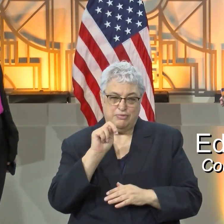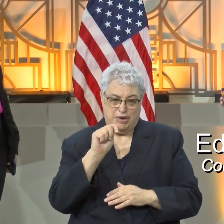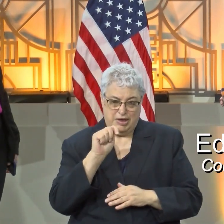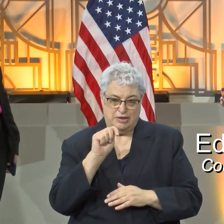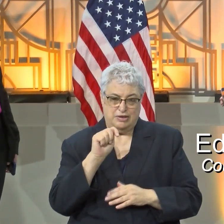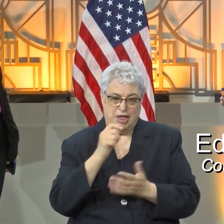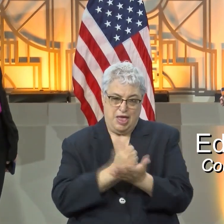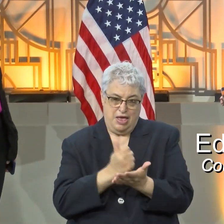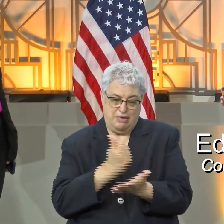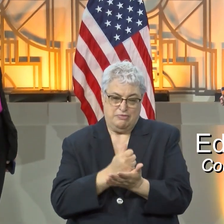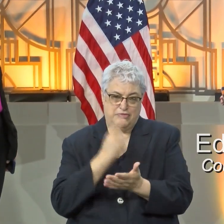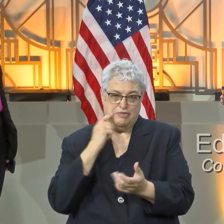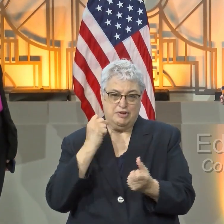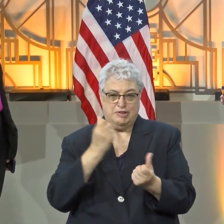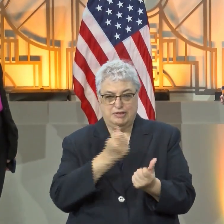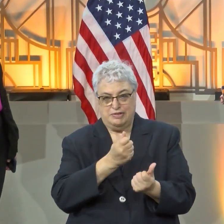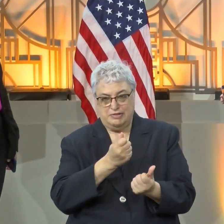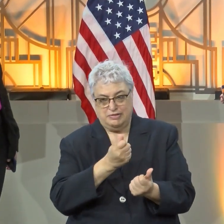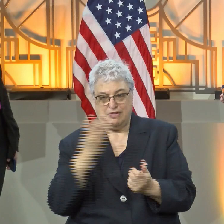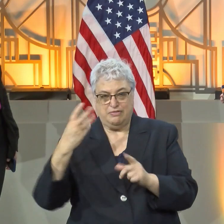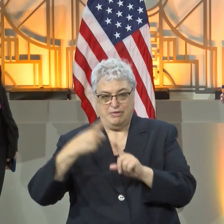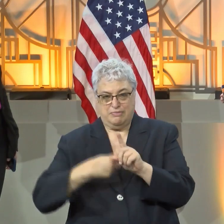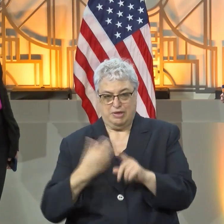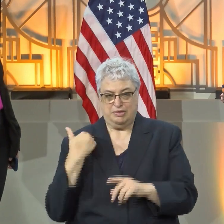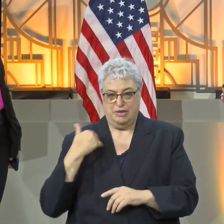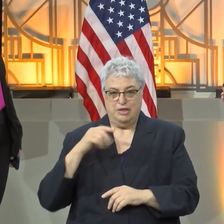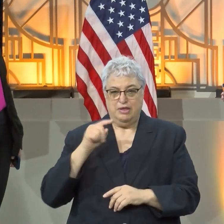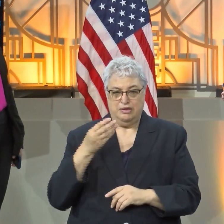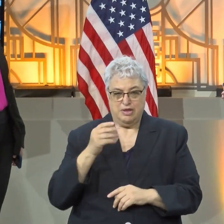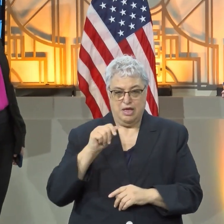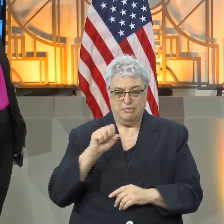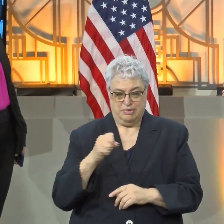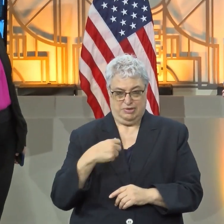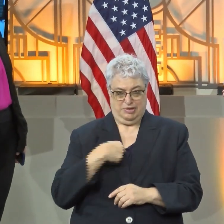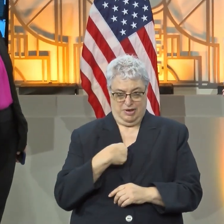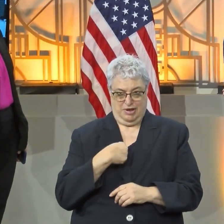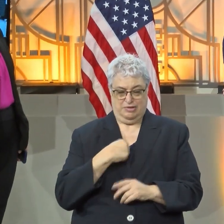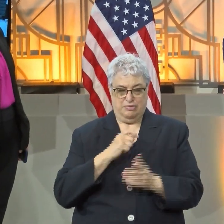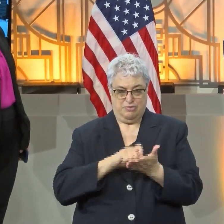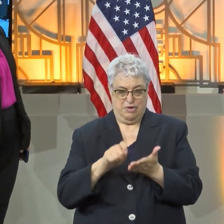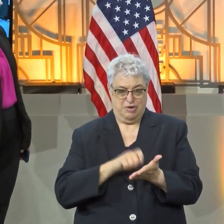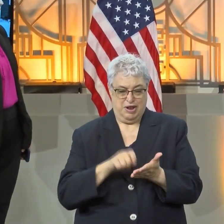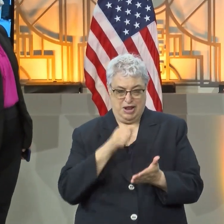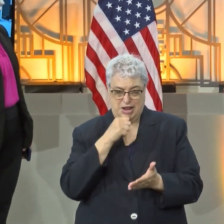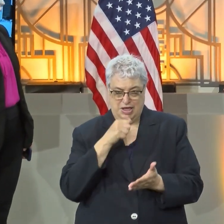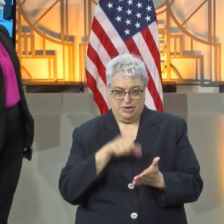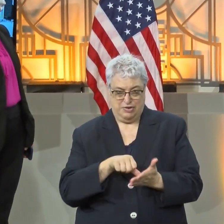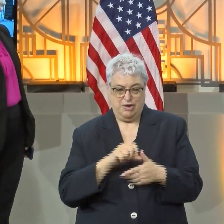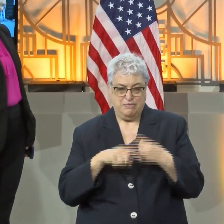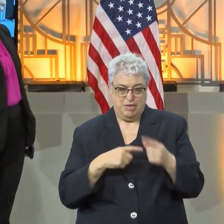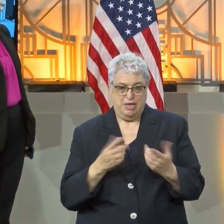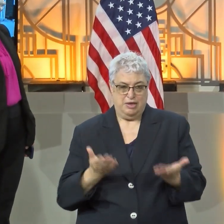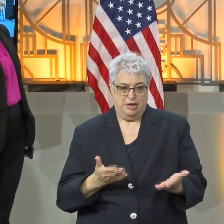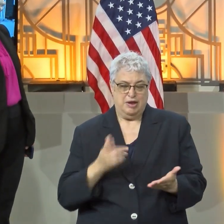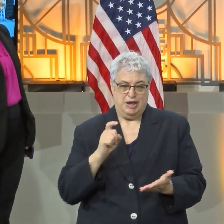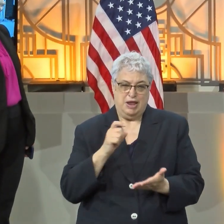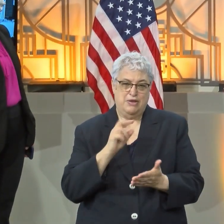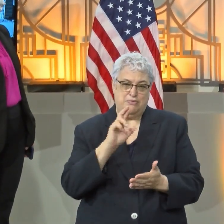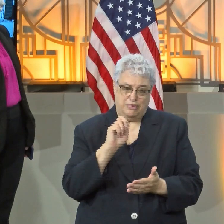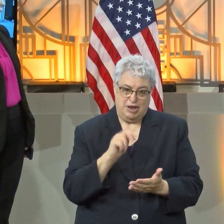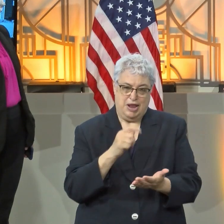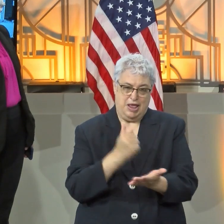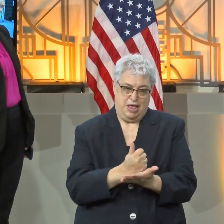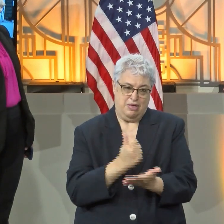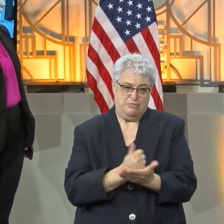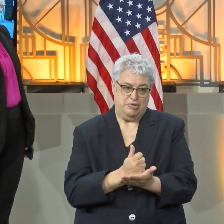some time. Several months ago, my colleague Tiffany Thomas and I wrote the mayor a letter regarding this issue, and we were working through the